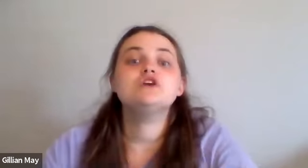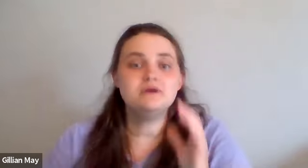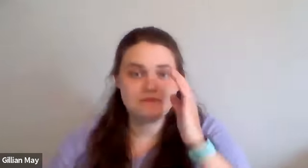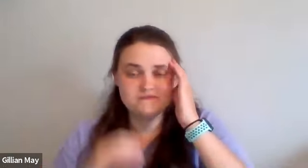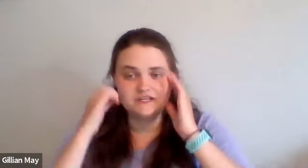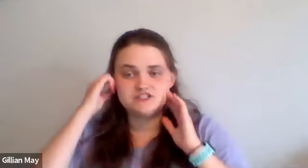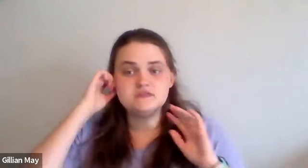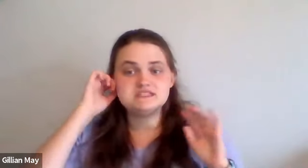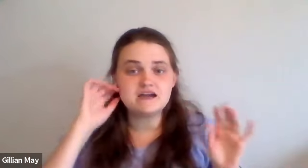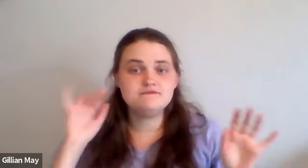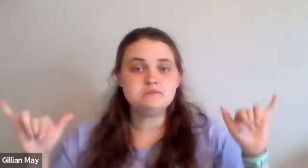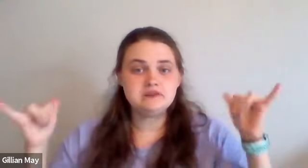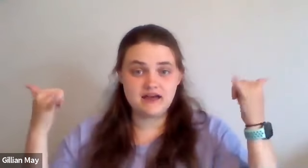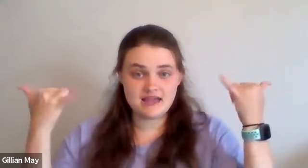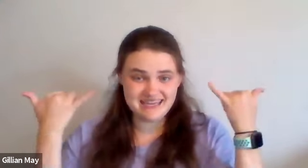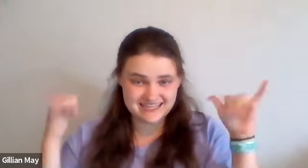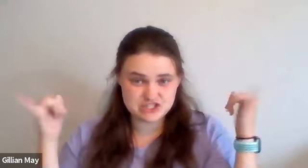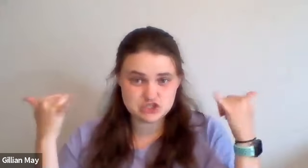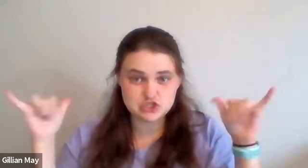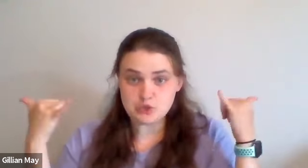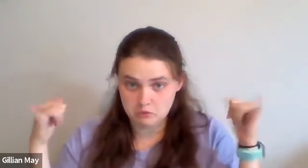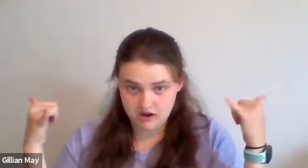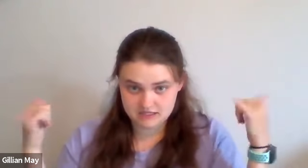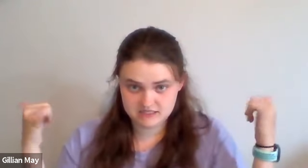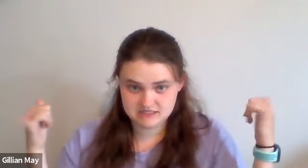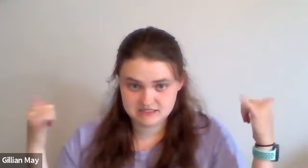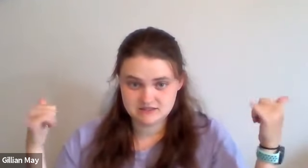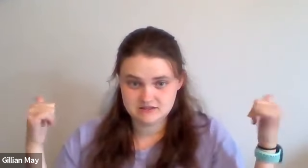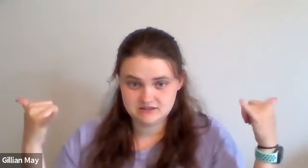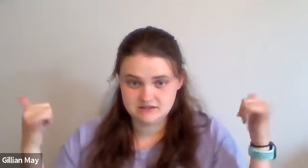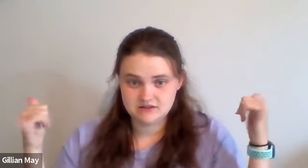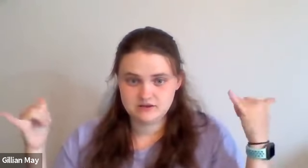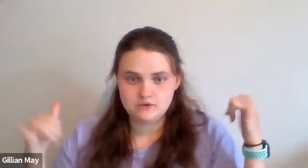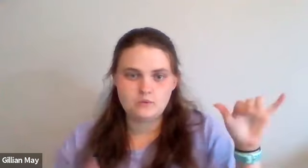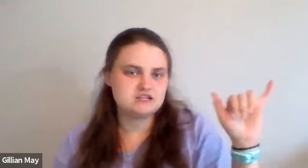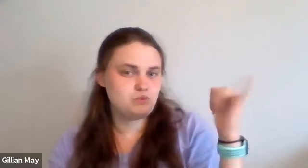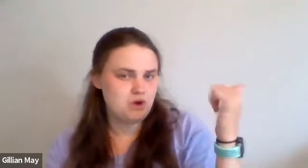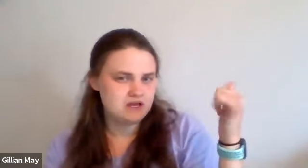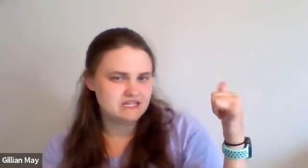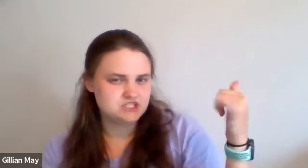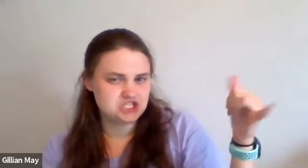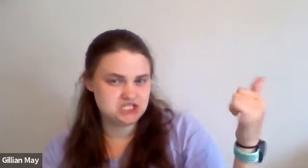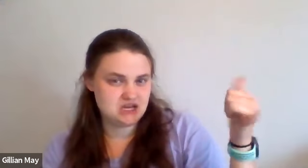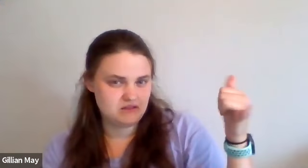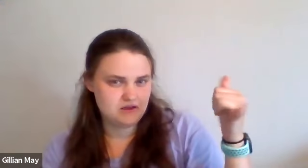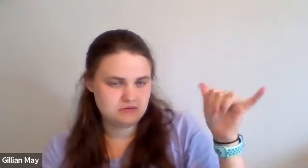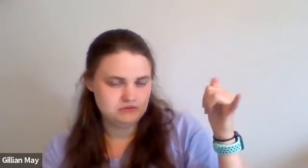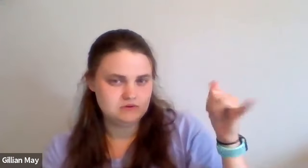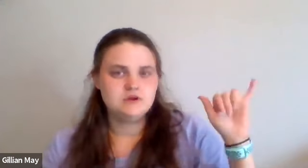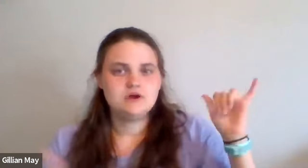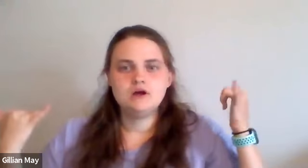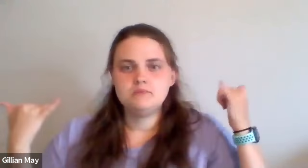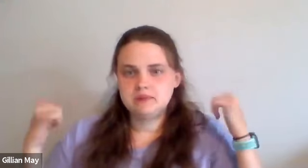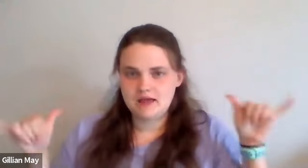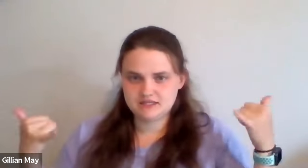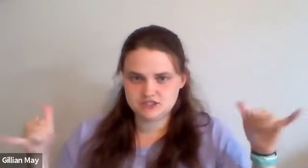Okay, perfect. So the sign for play is 2 Y's, whereas 1 is just yellow. Play is